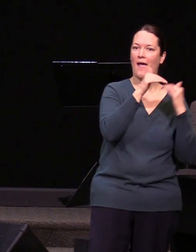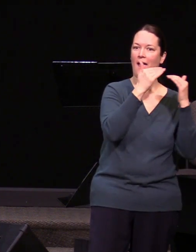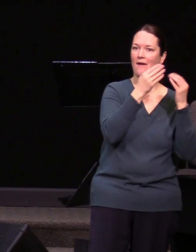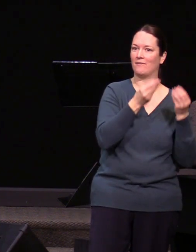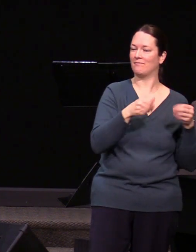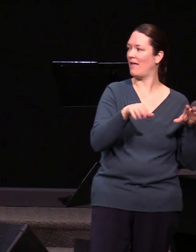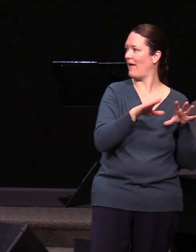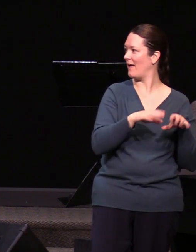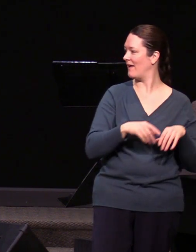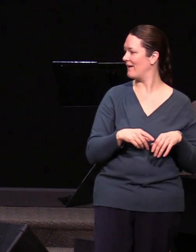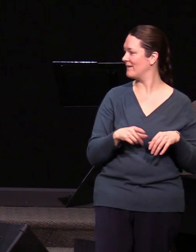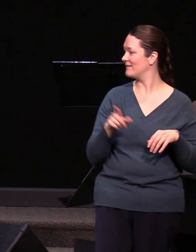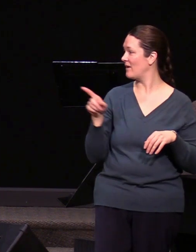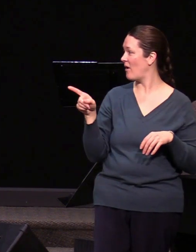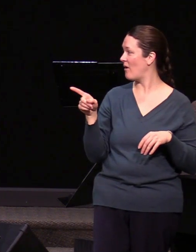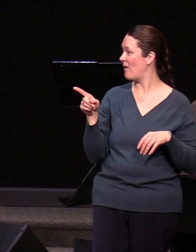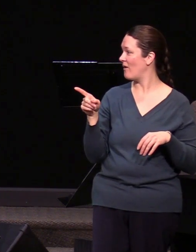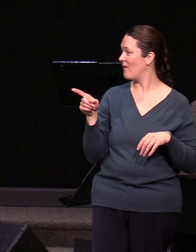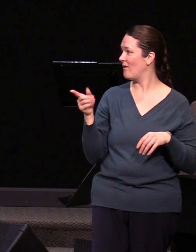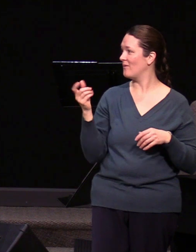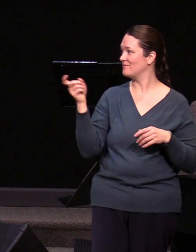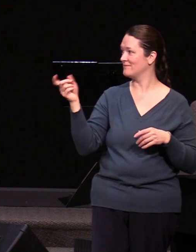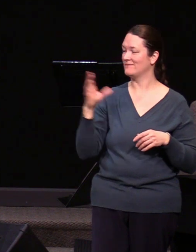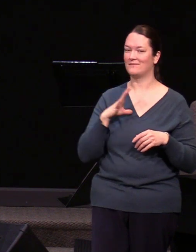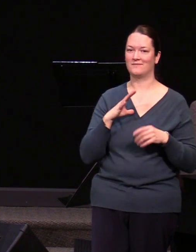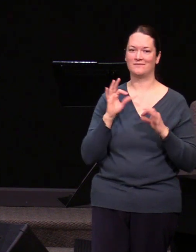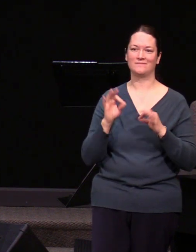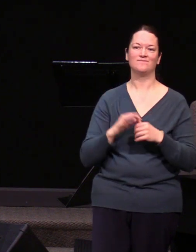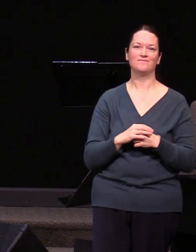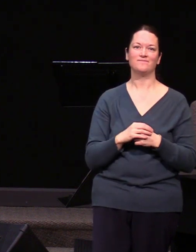Oh, hold on. Boom. There you go.